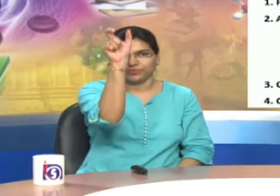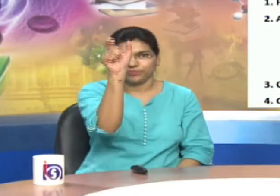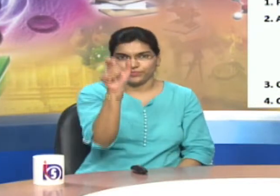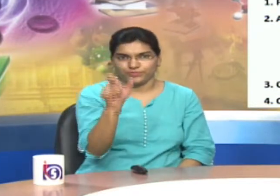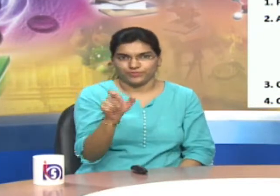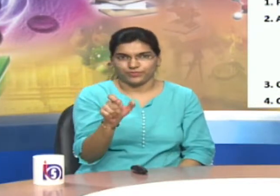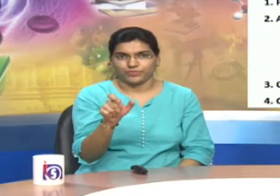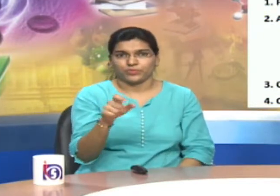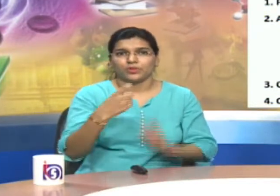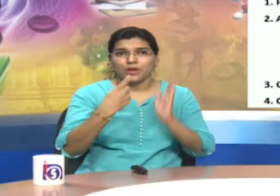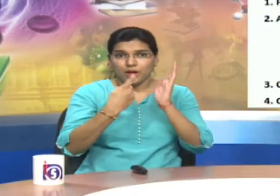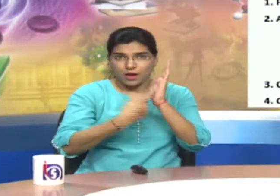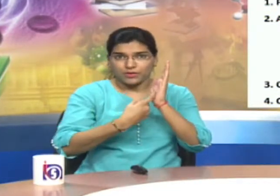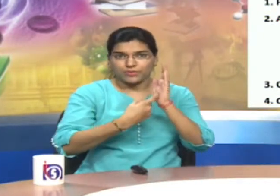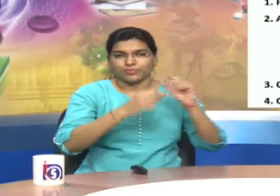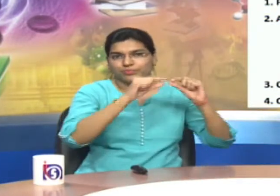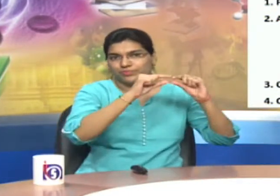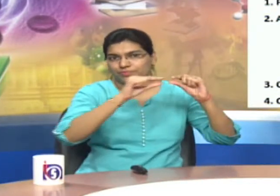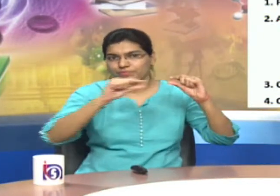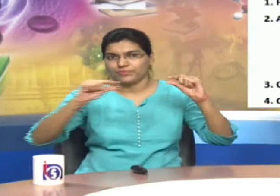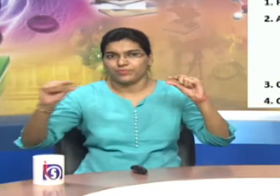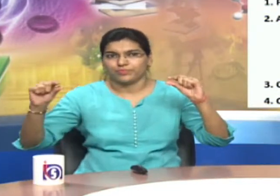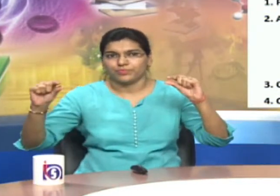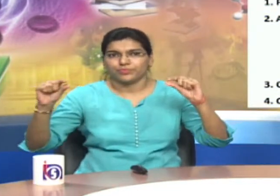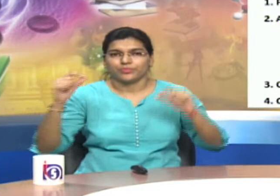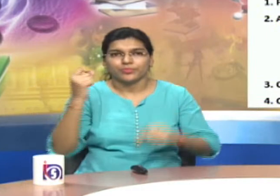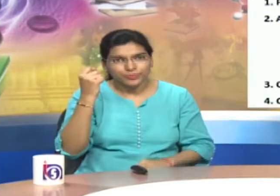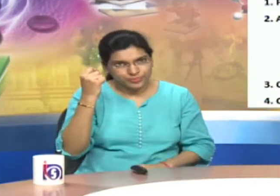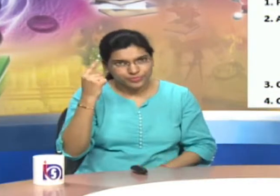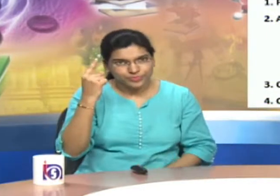column. Columns are the vertical rows,